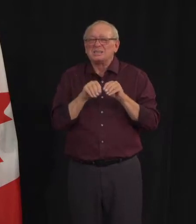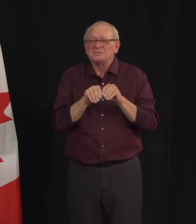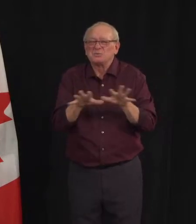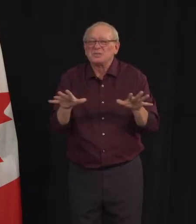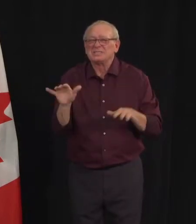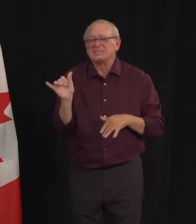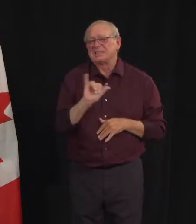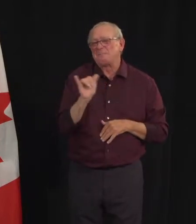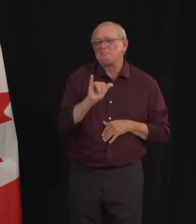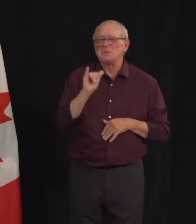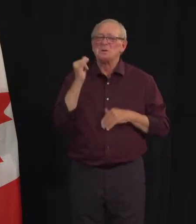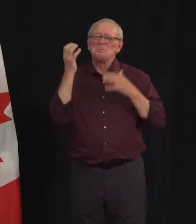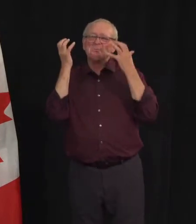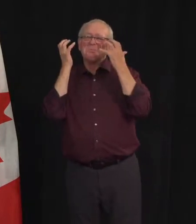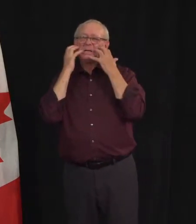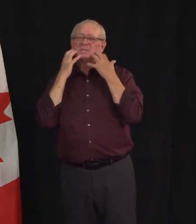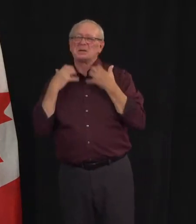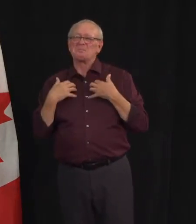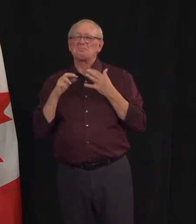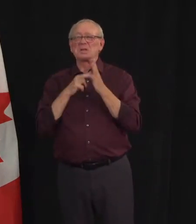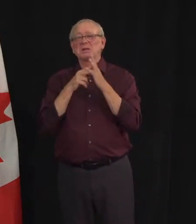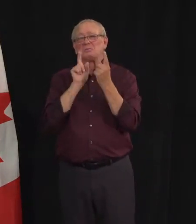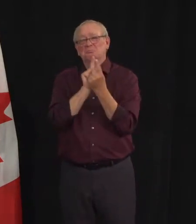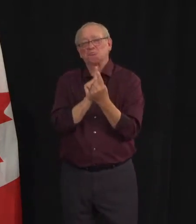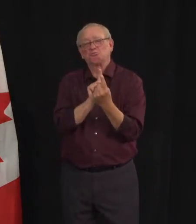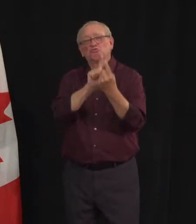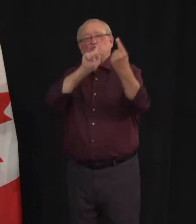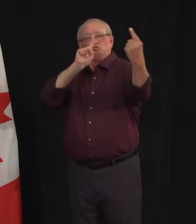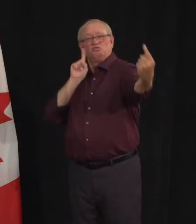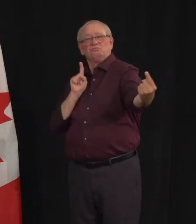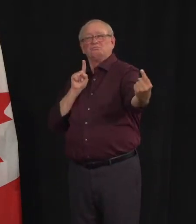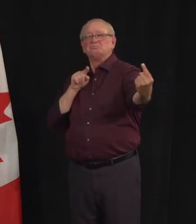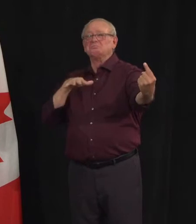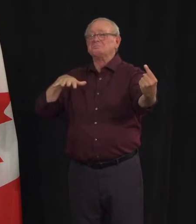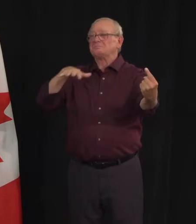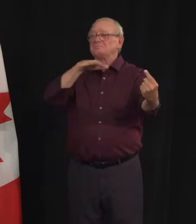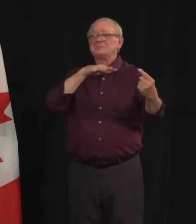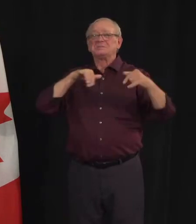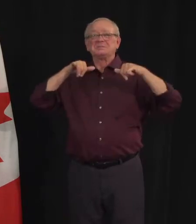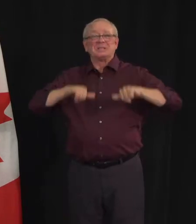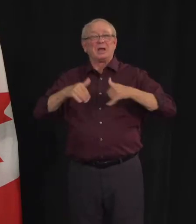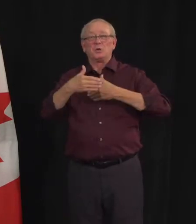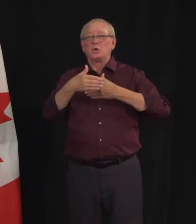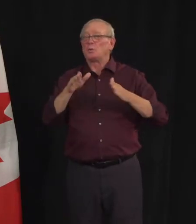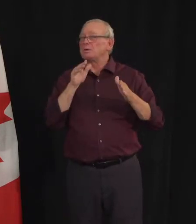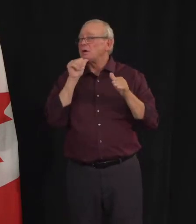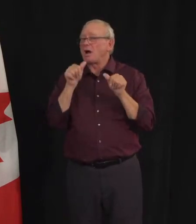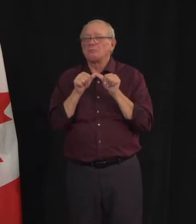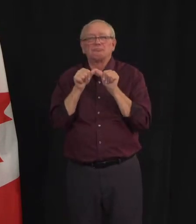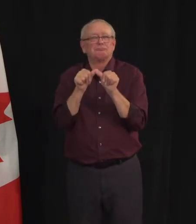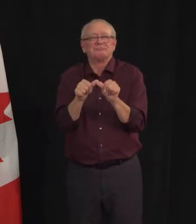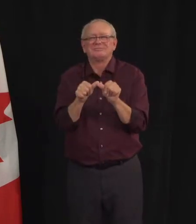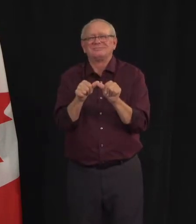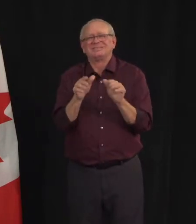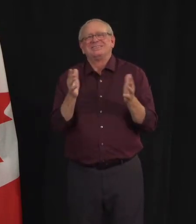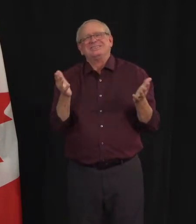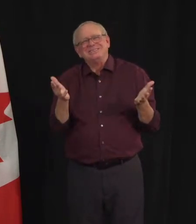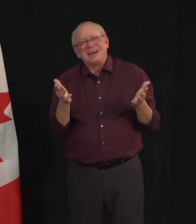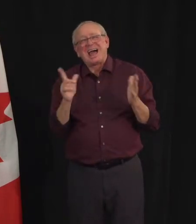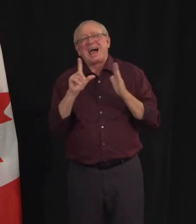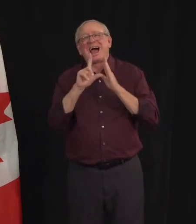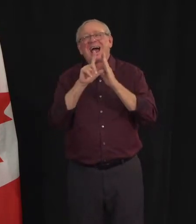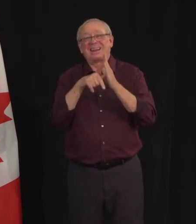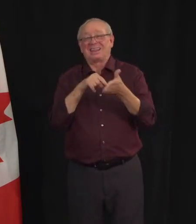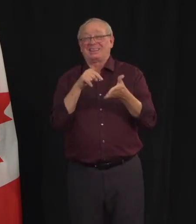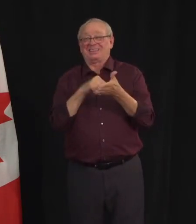that very far distance, very long duration airborne transmission. I understand from looking at a correction that the author